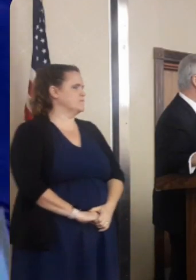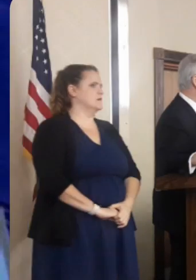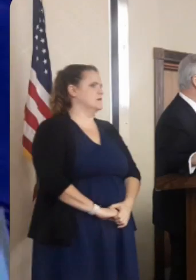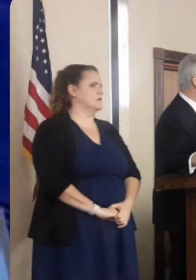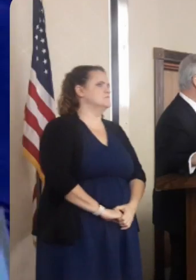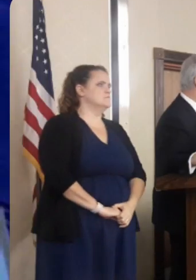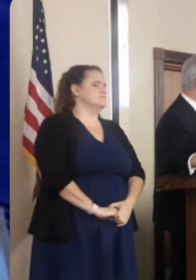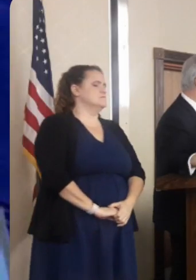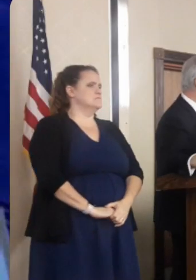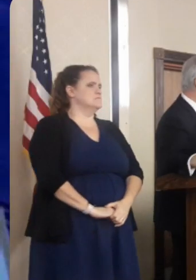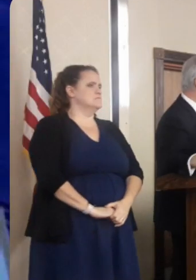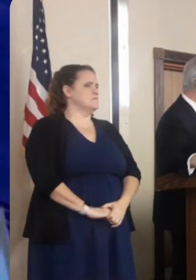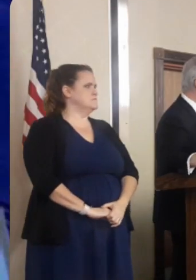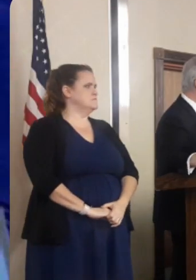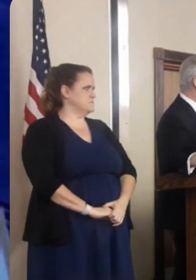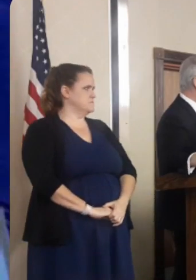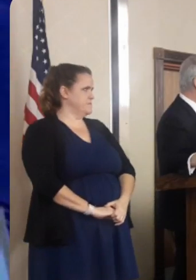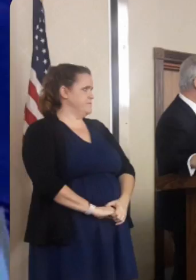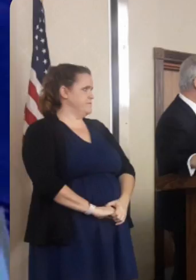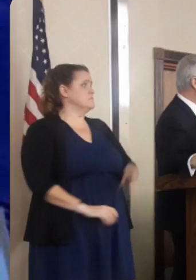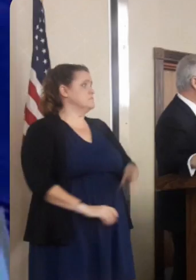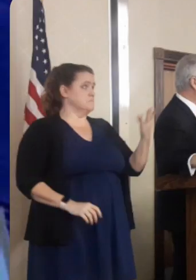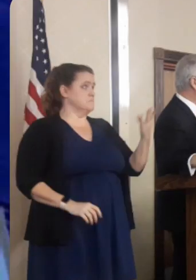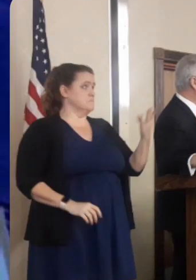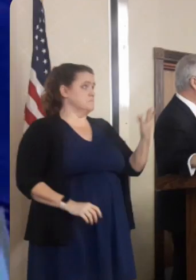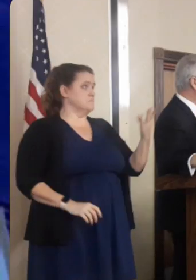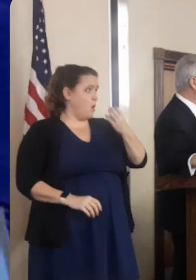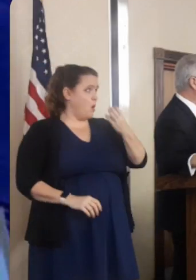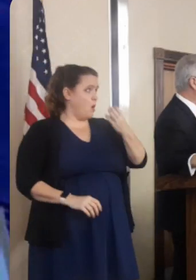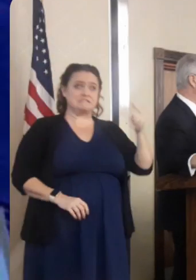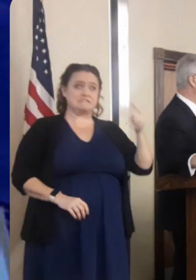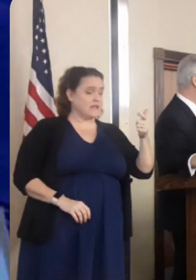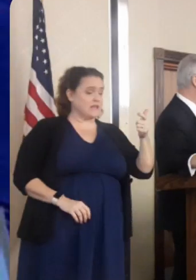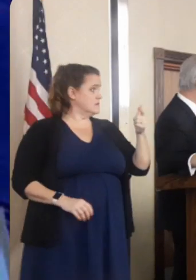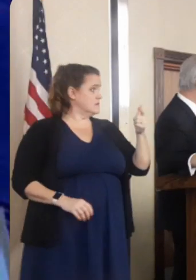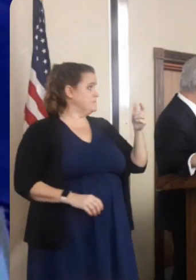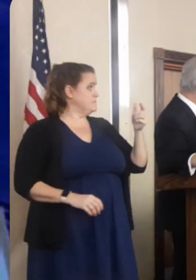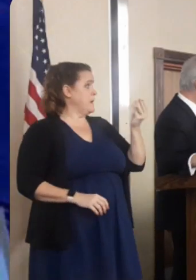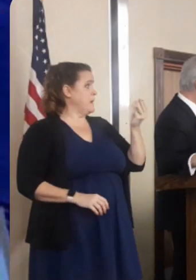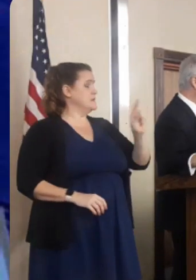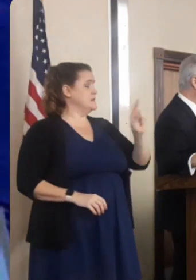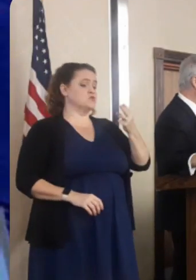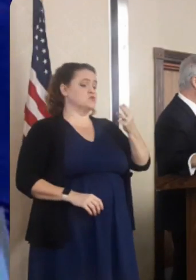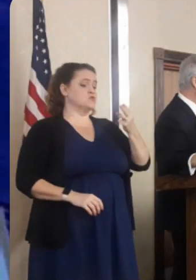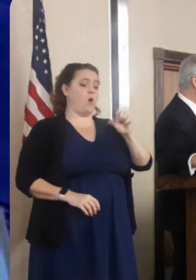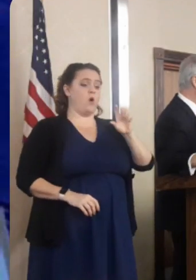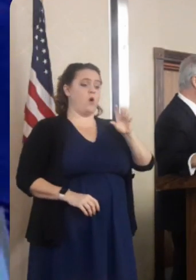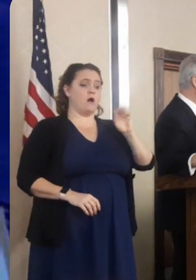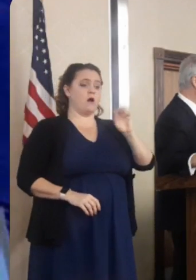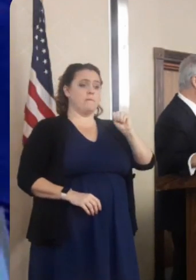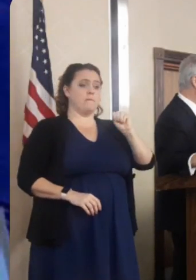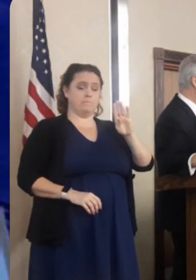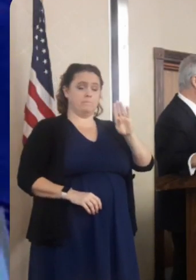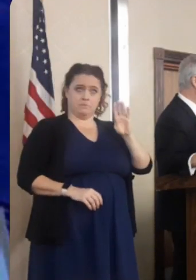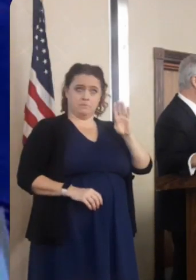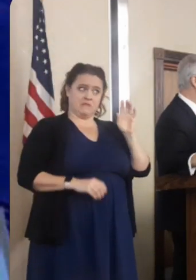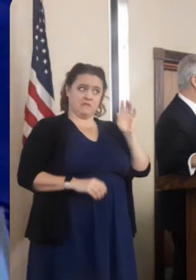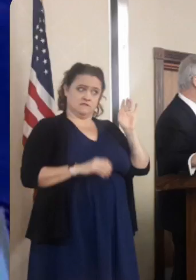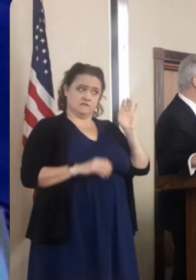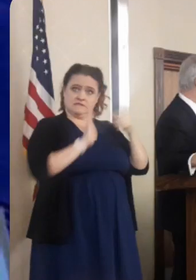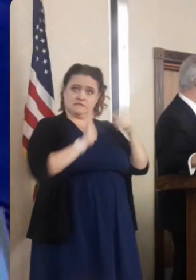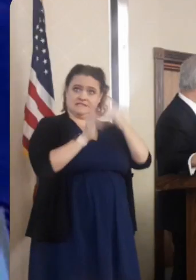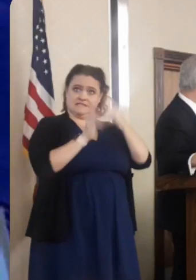Okay, so we have a motion, we have a second. Is it, Mr. Holcomb, is it reflected appropriately on the board now?